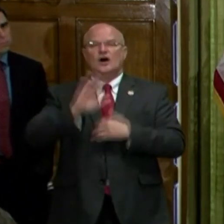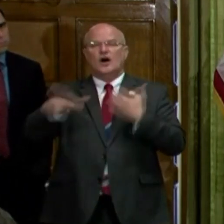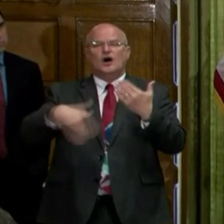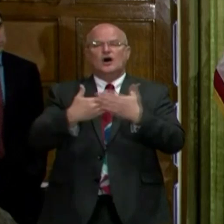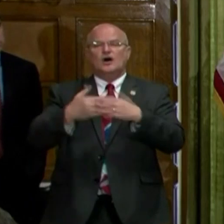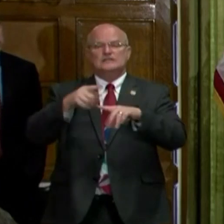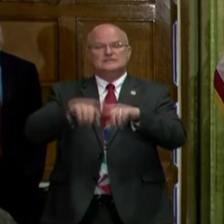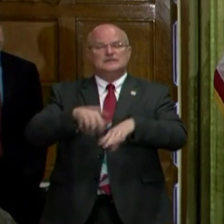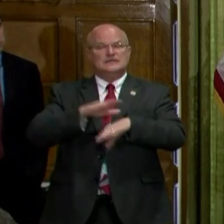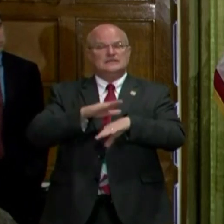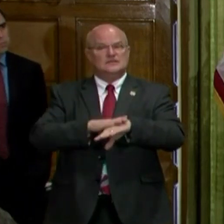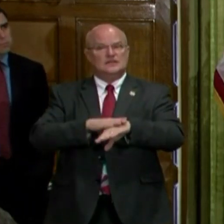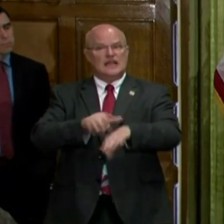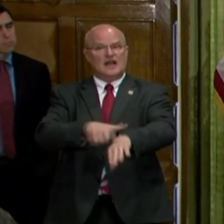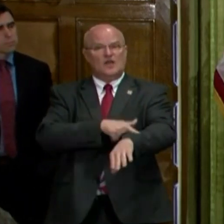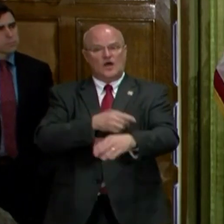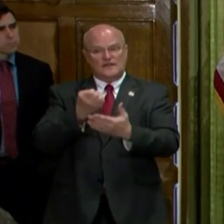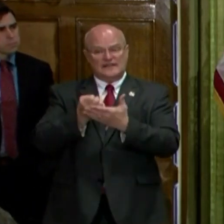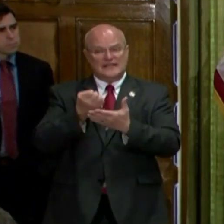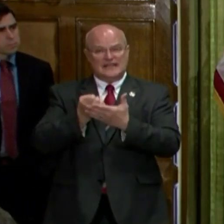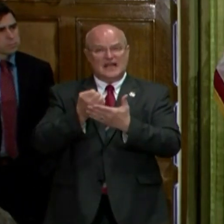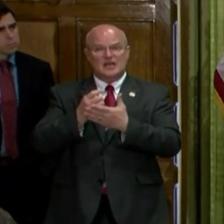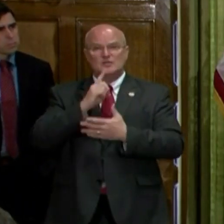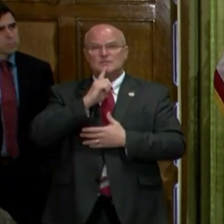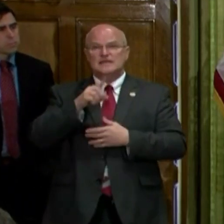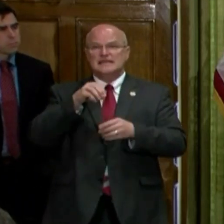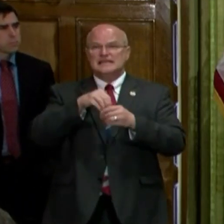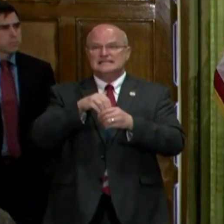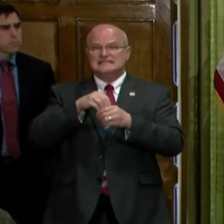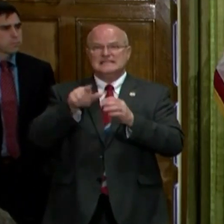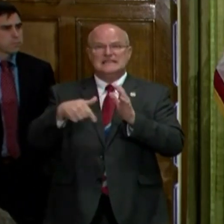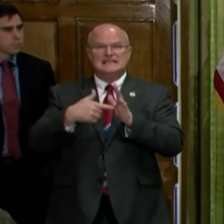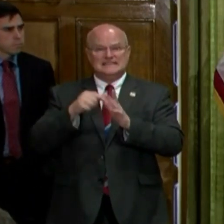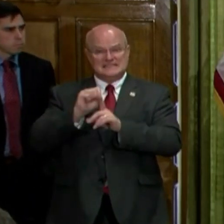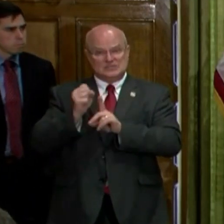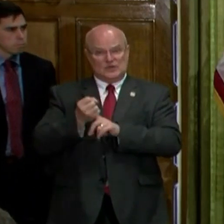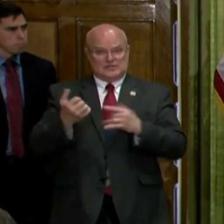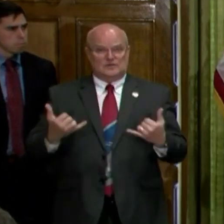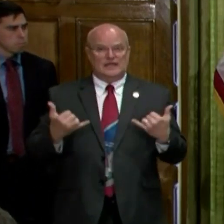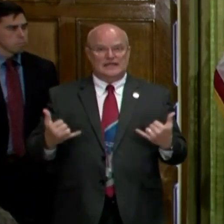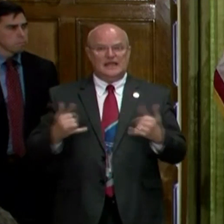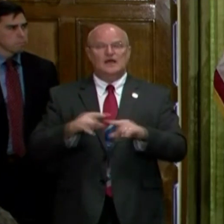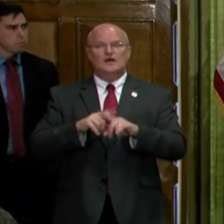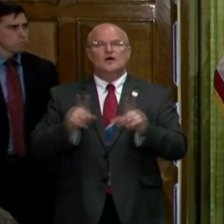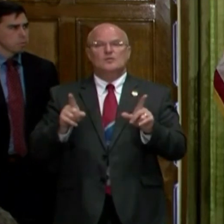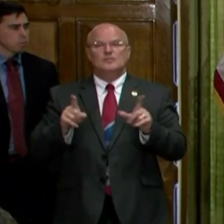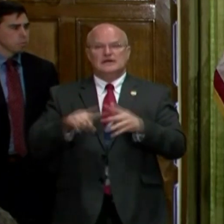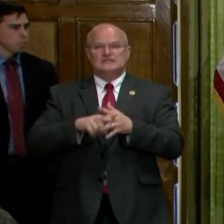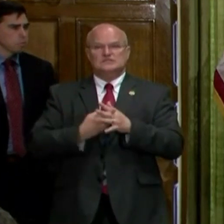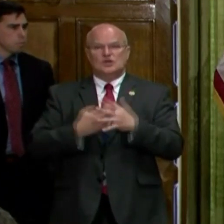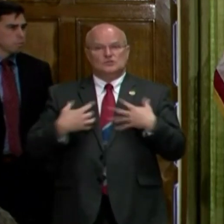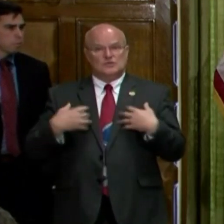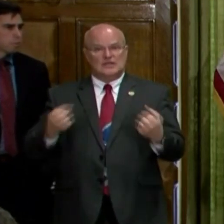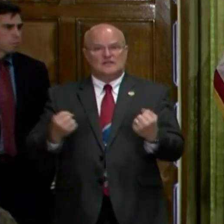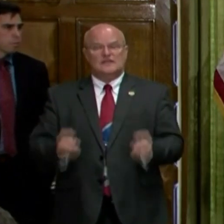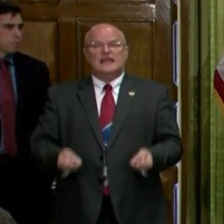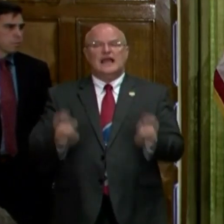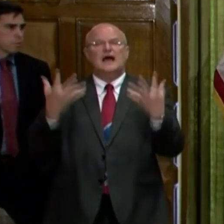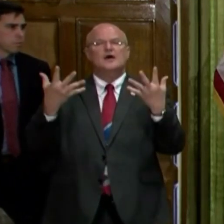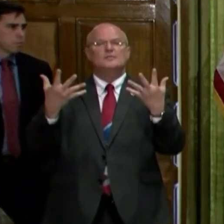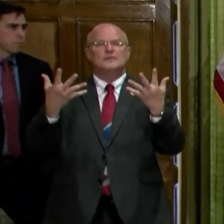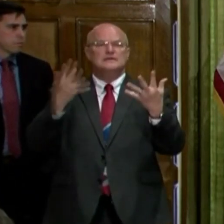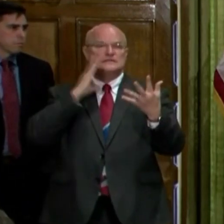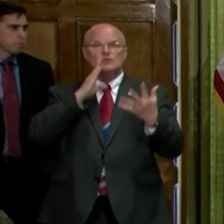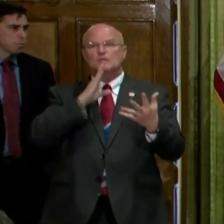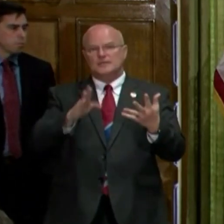on how long the economy is in, the situation is in, and then starts recovering, how much that